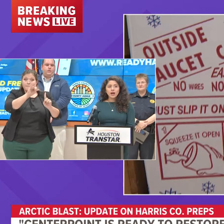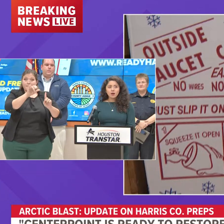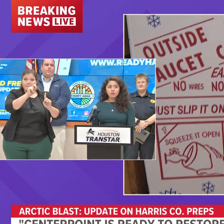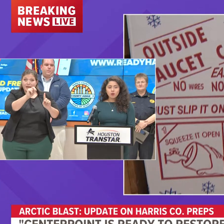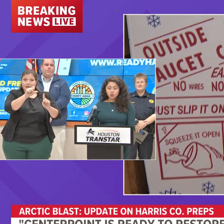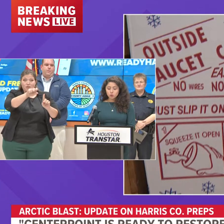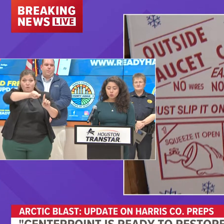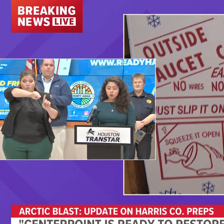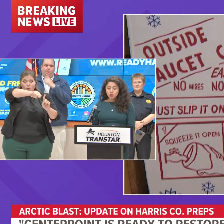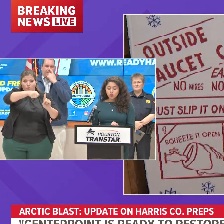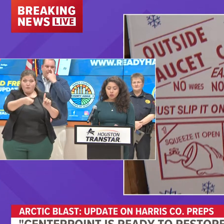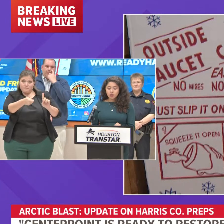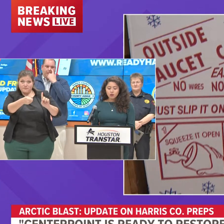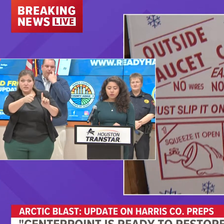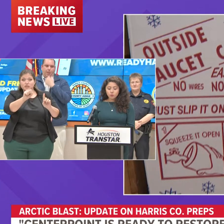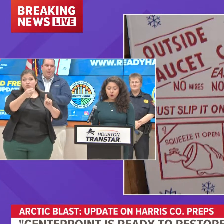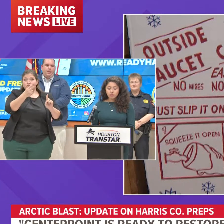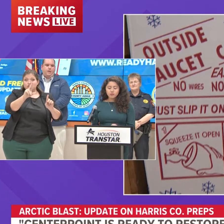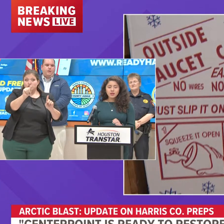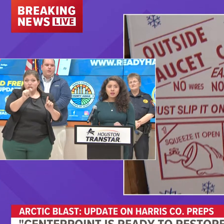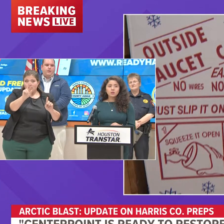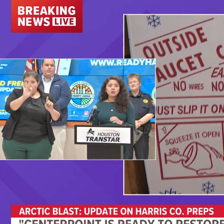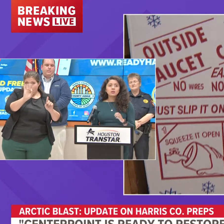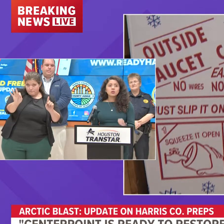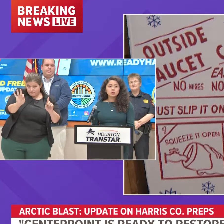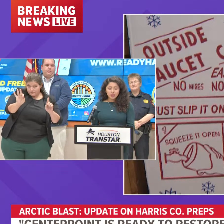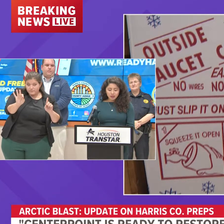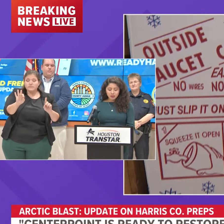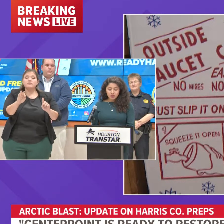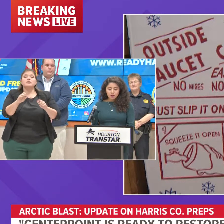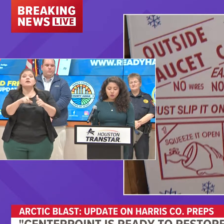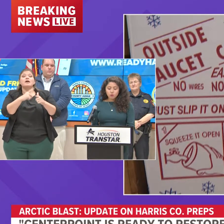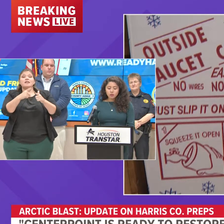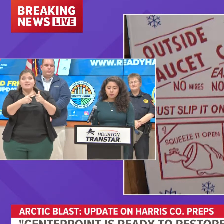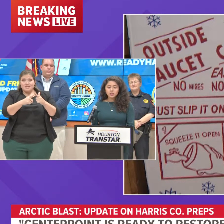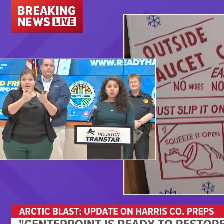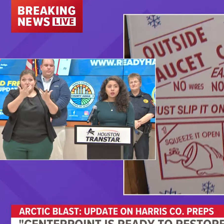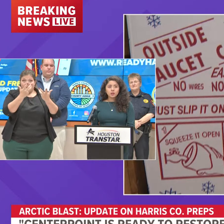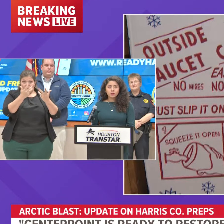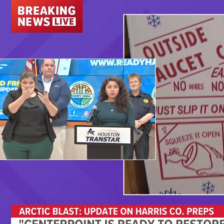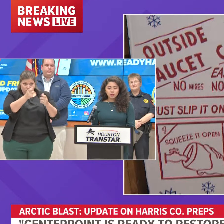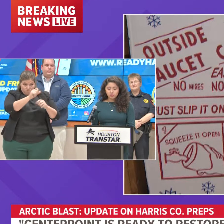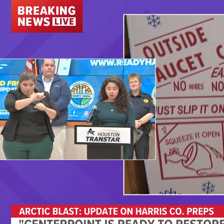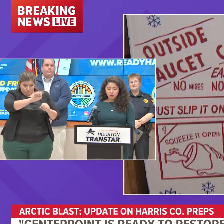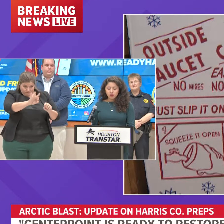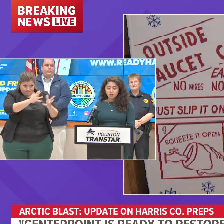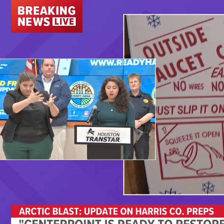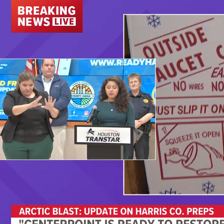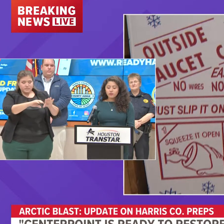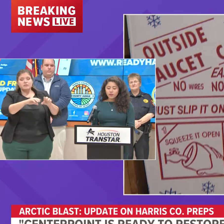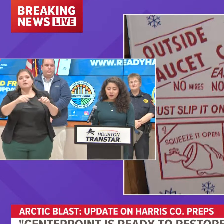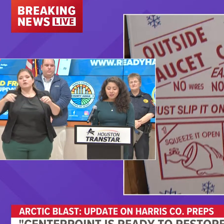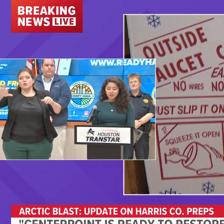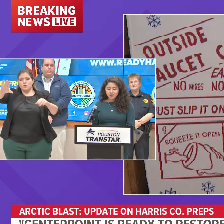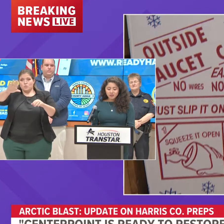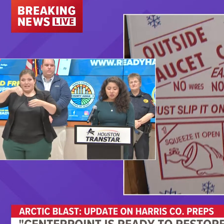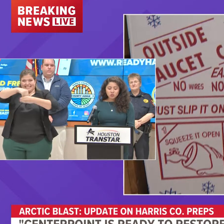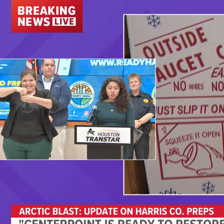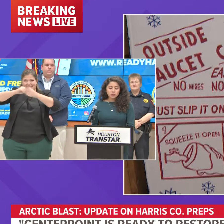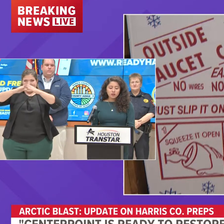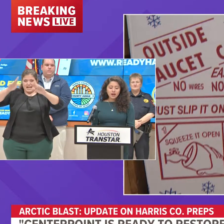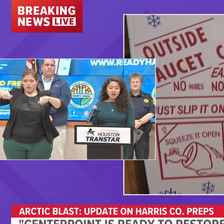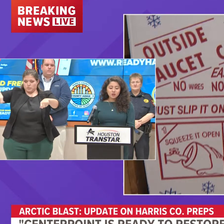turn the valve to shut off the water. Then you need to drain the water by turning on the faucets. There are very